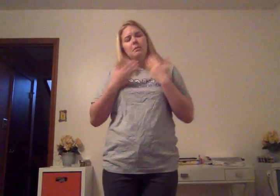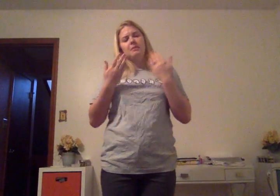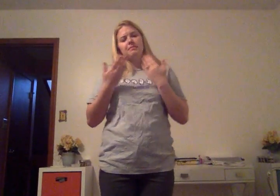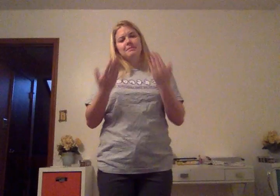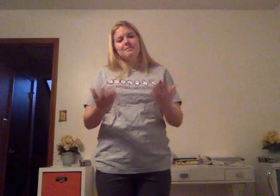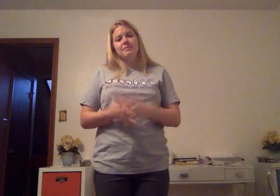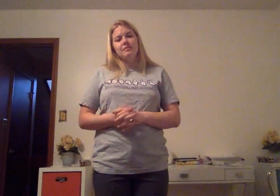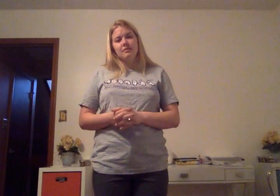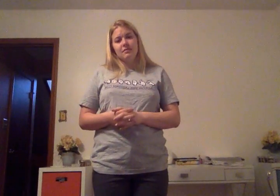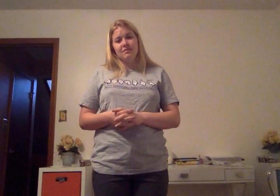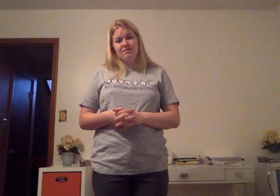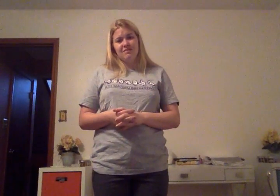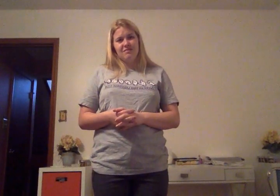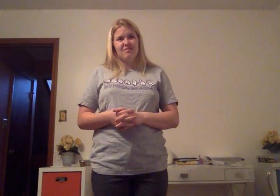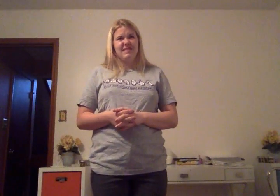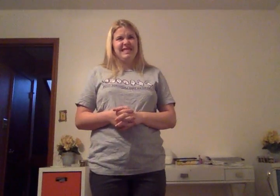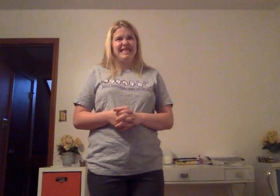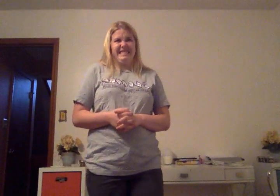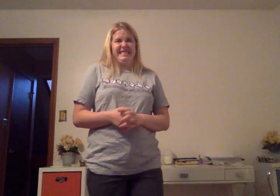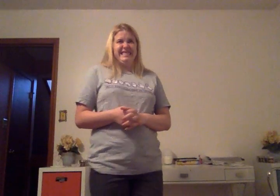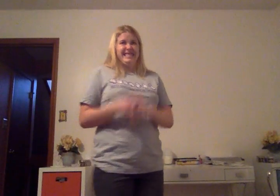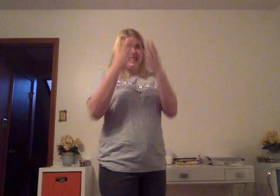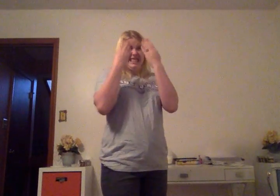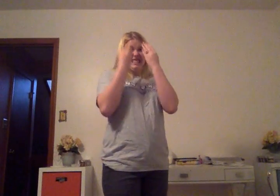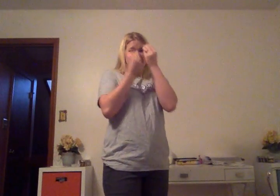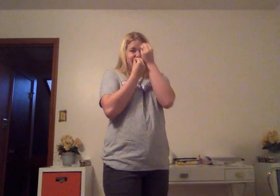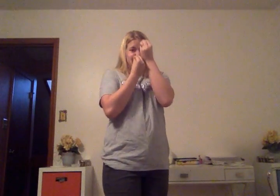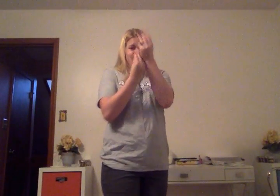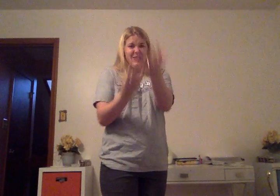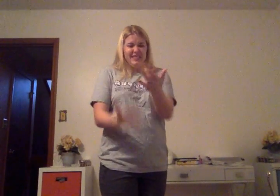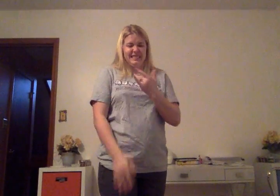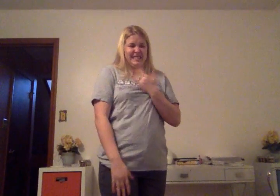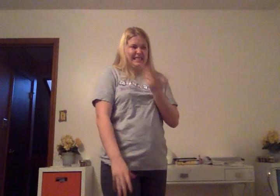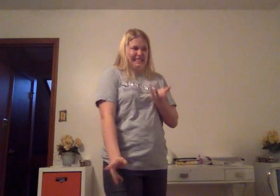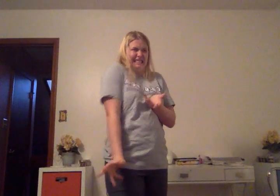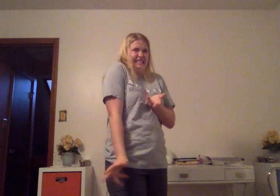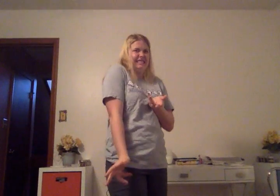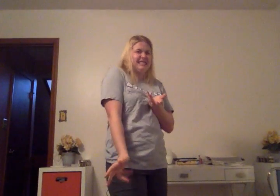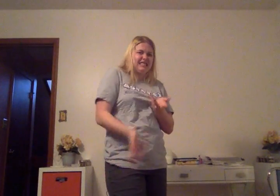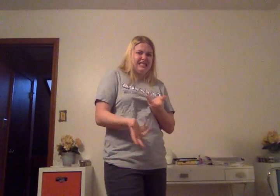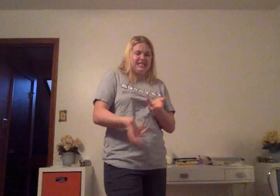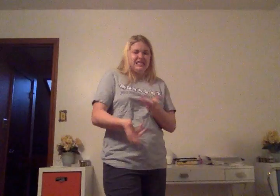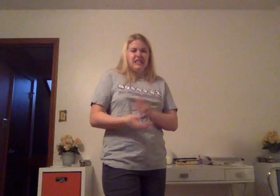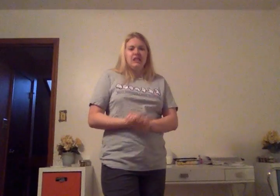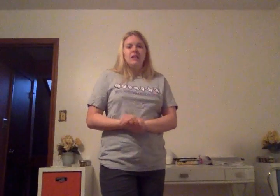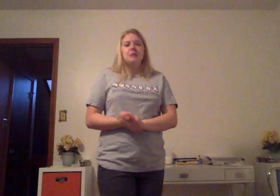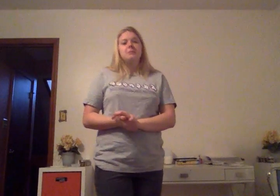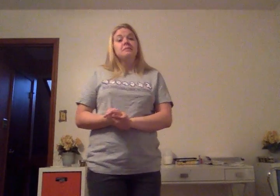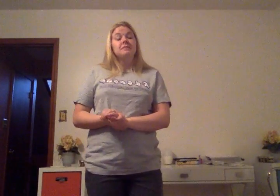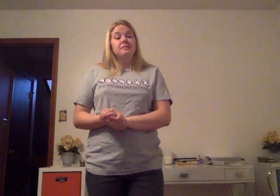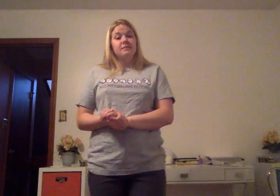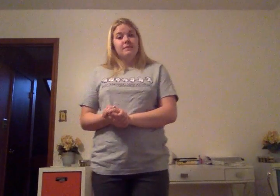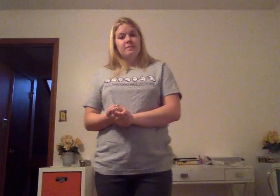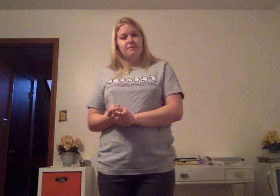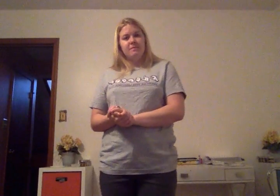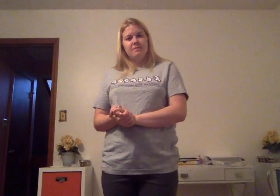to be telling the world this private story. A little bit, yeah. And then I think the question of figuring out, what